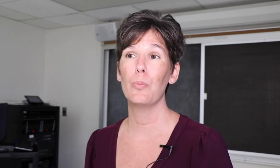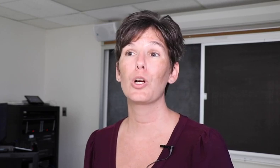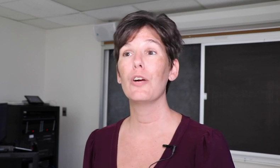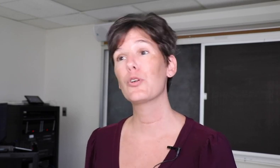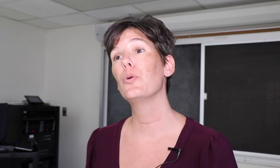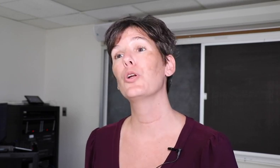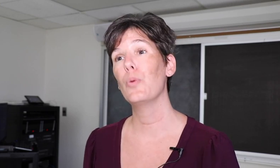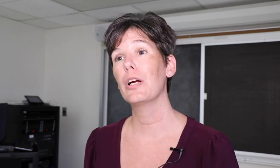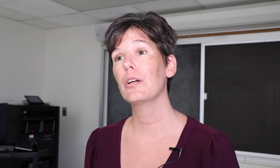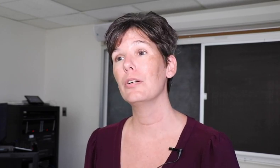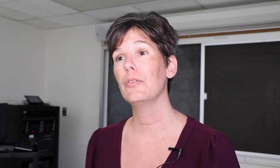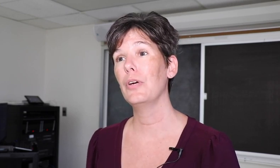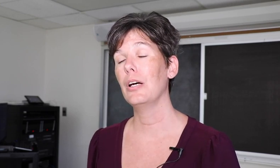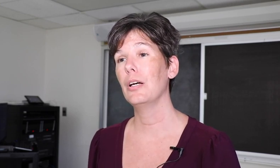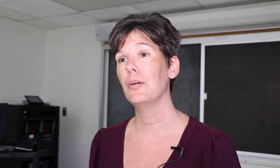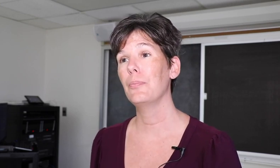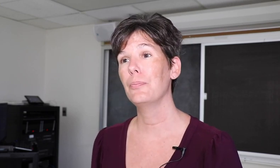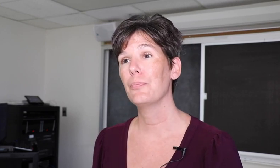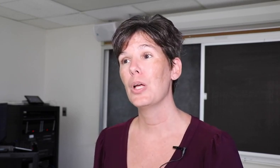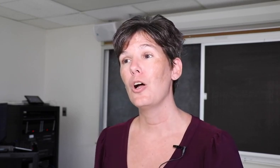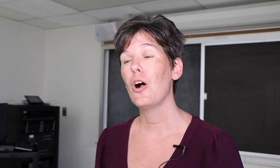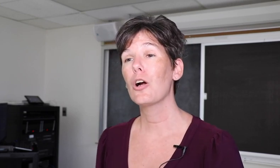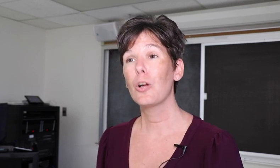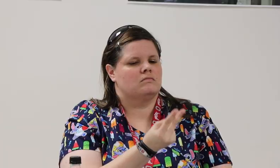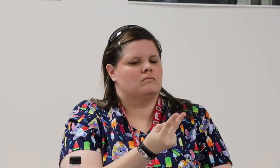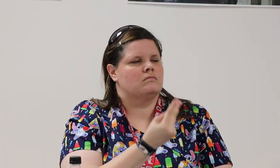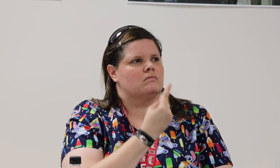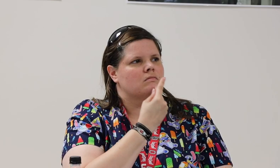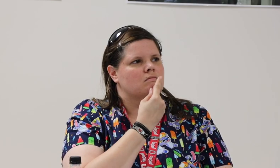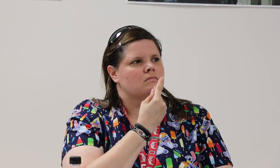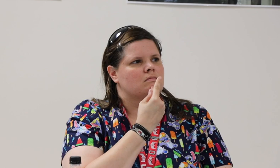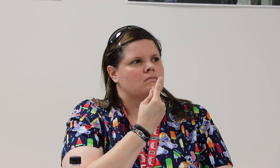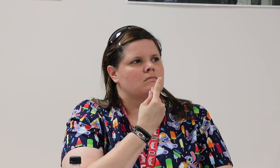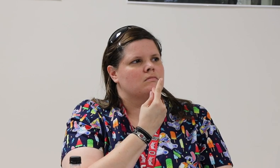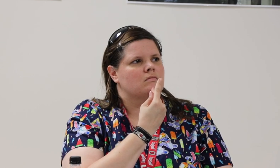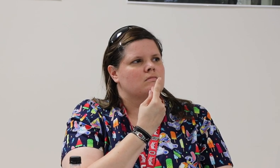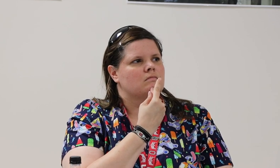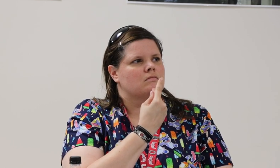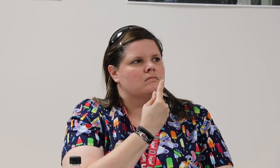more comfortable and aware of our patient load here as well as deaf culture.